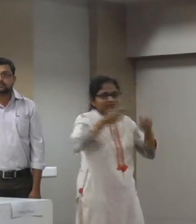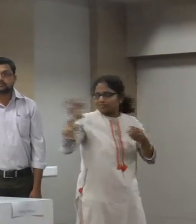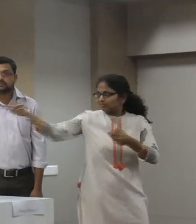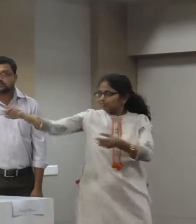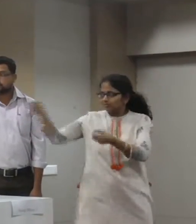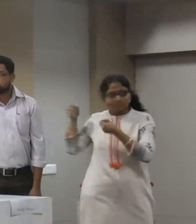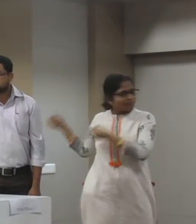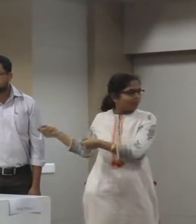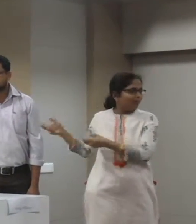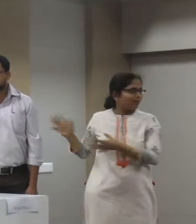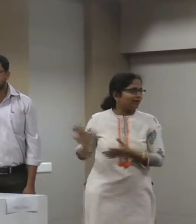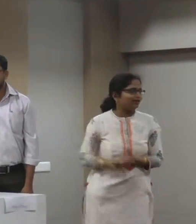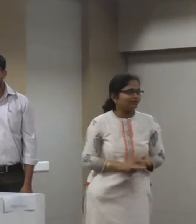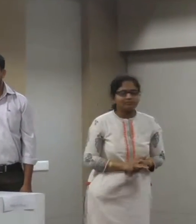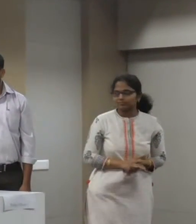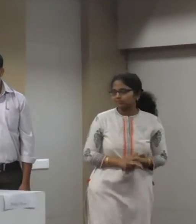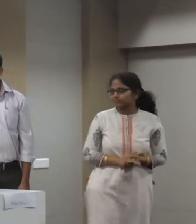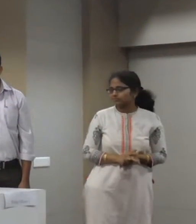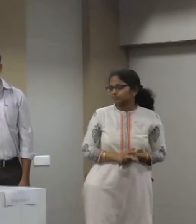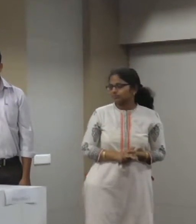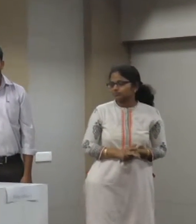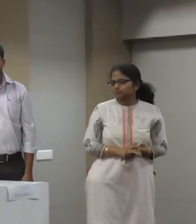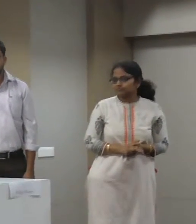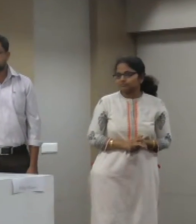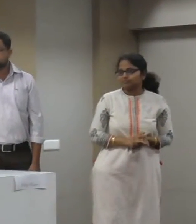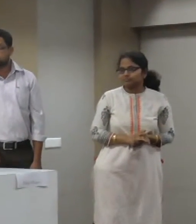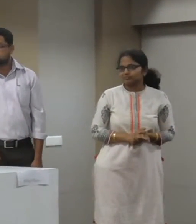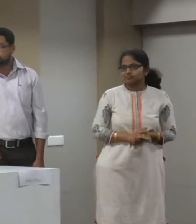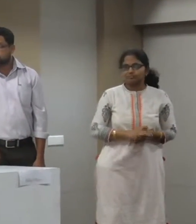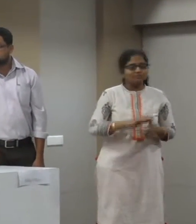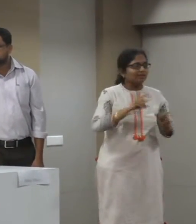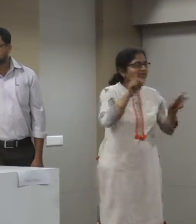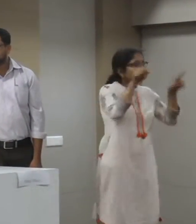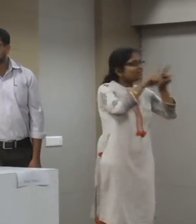He is also going to issue you a voter slip.